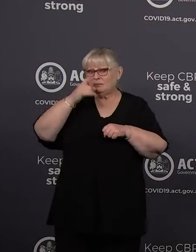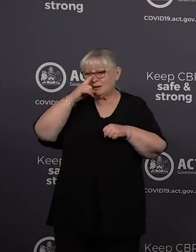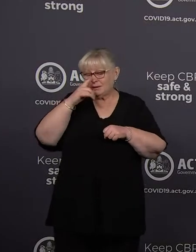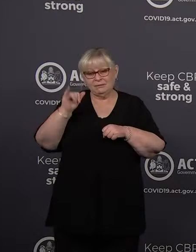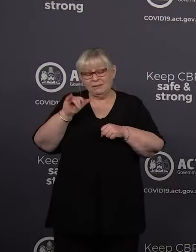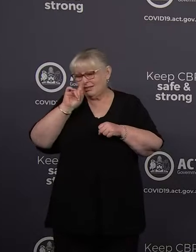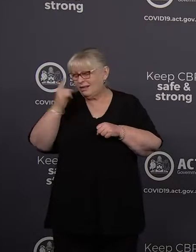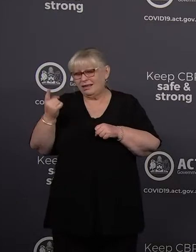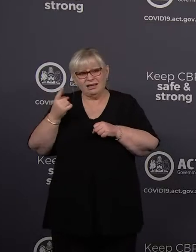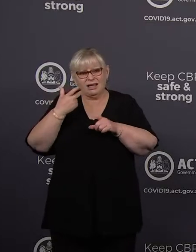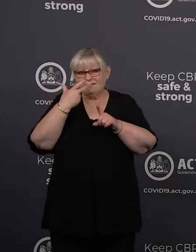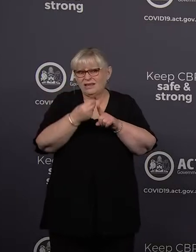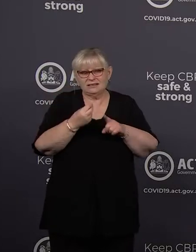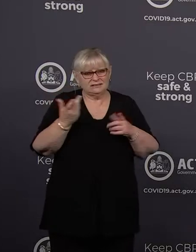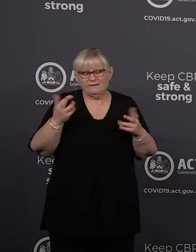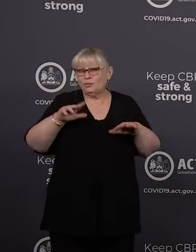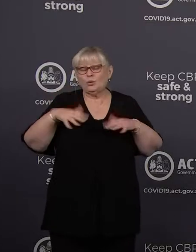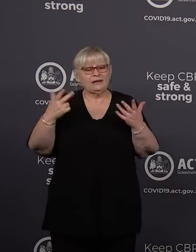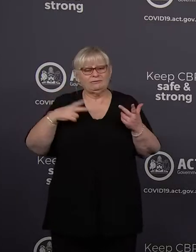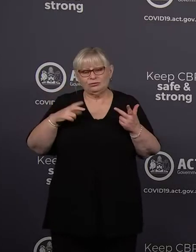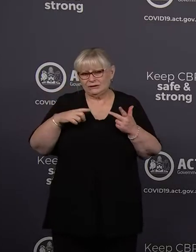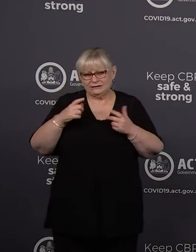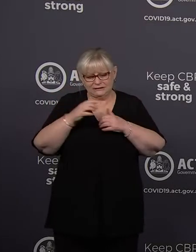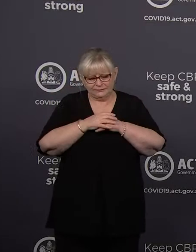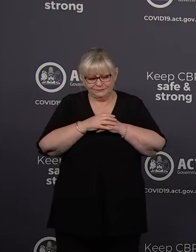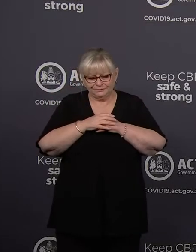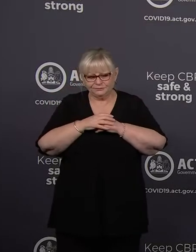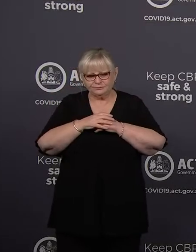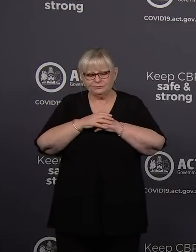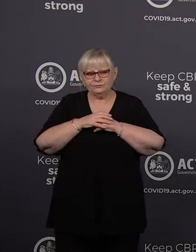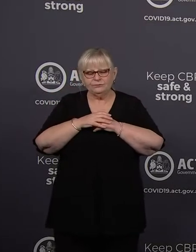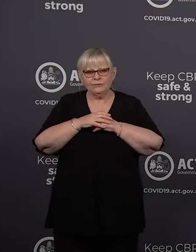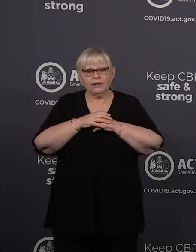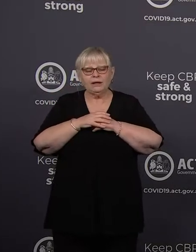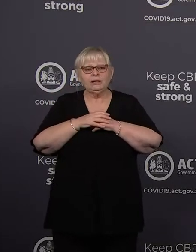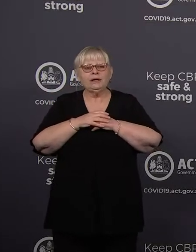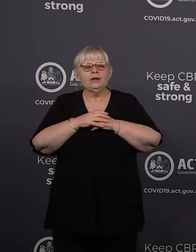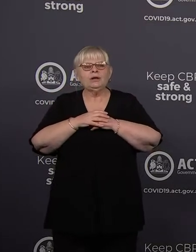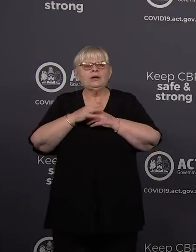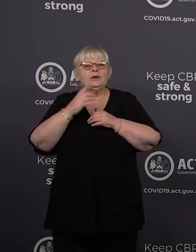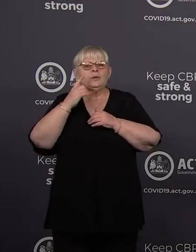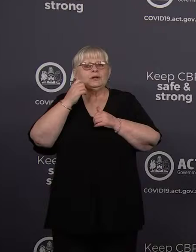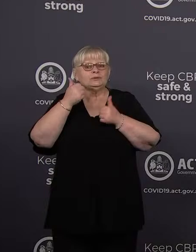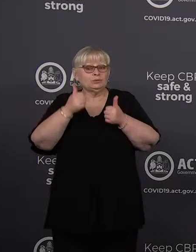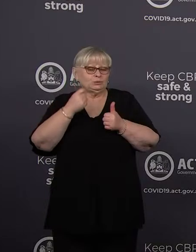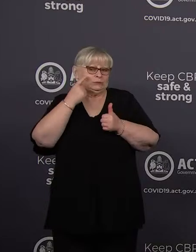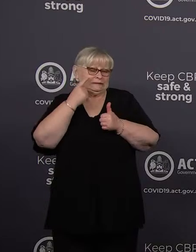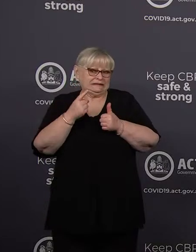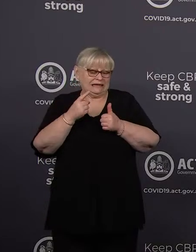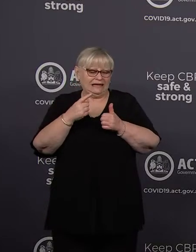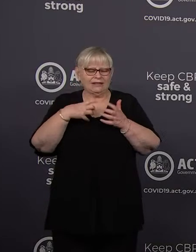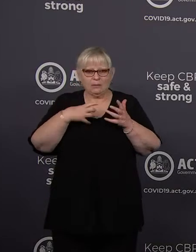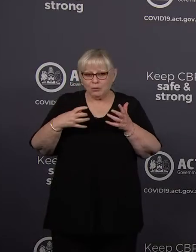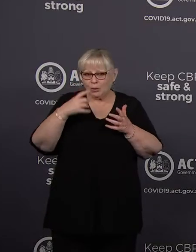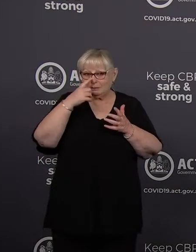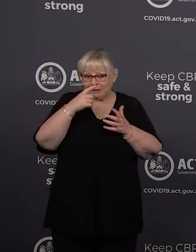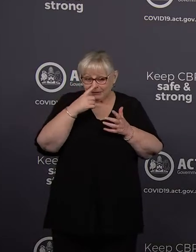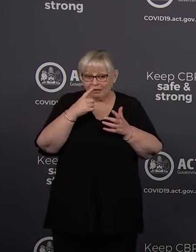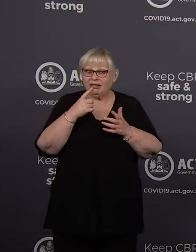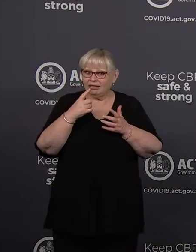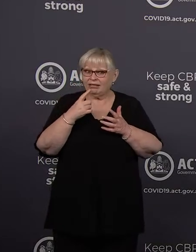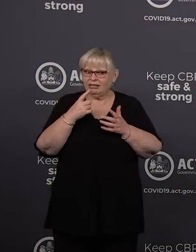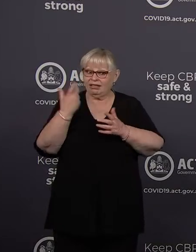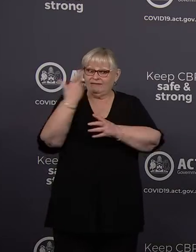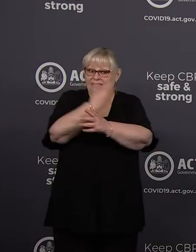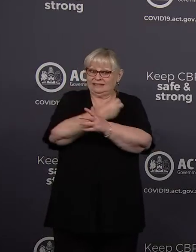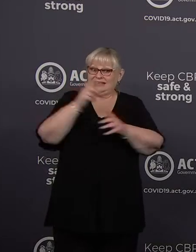get vaccinated. I'm also pleased to see that more and more people are taking the opportunity to get